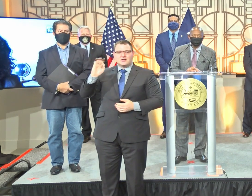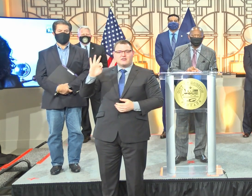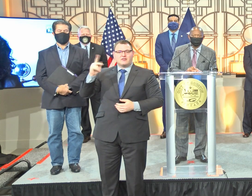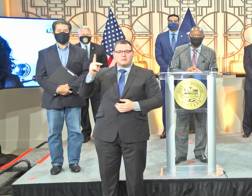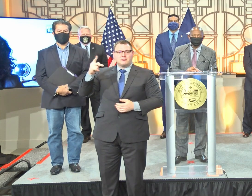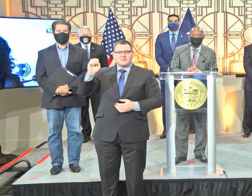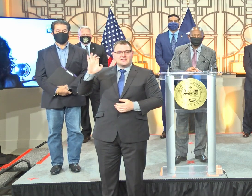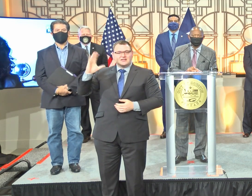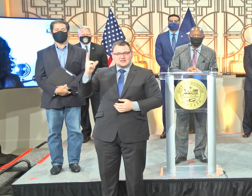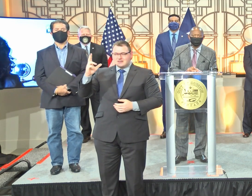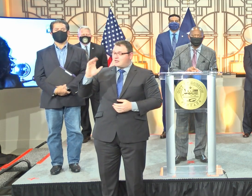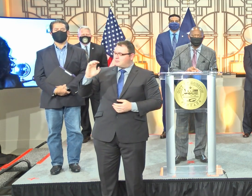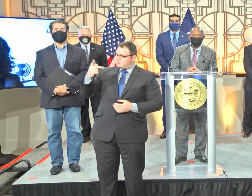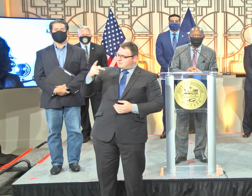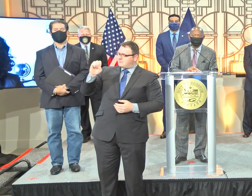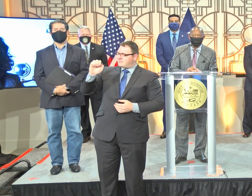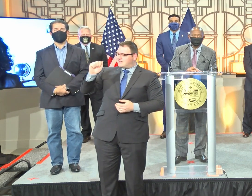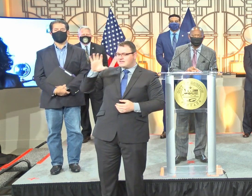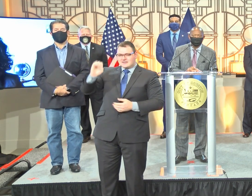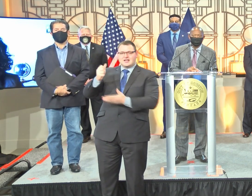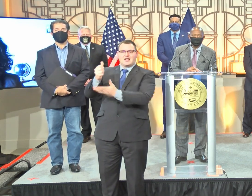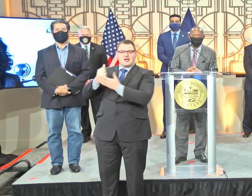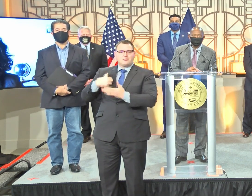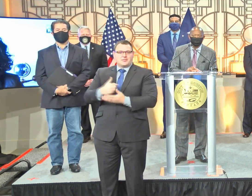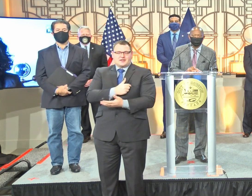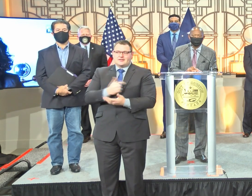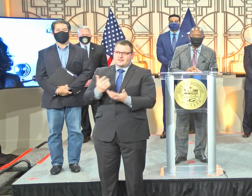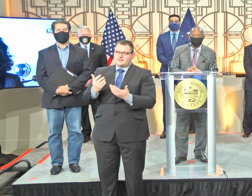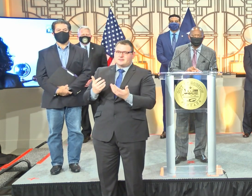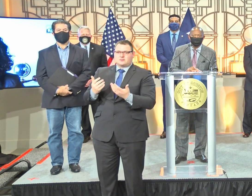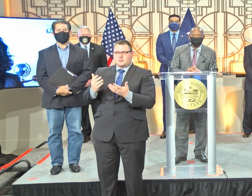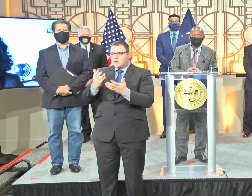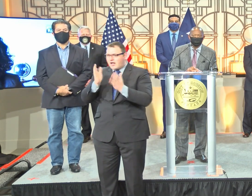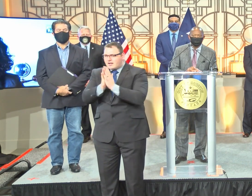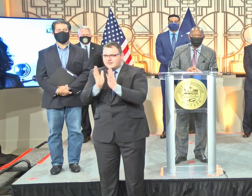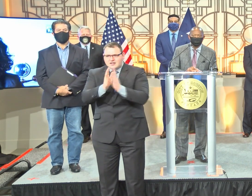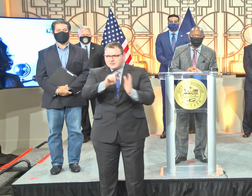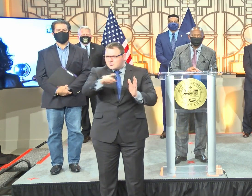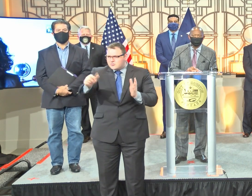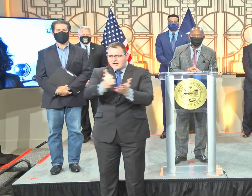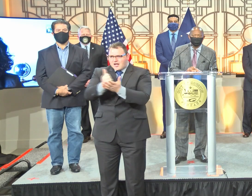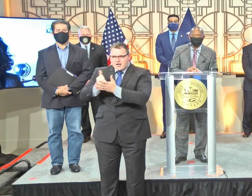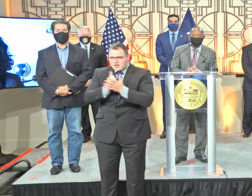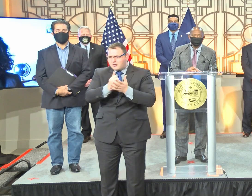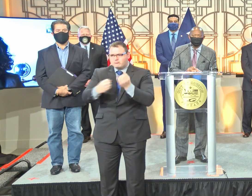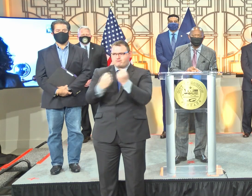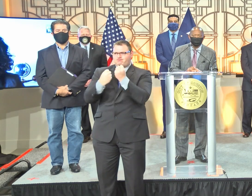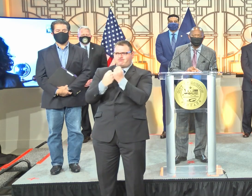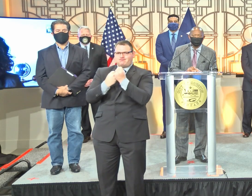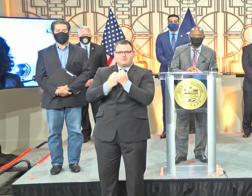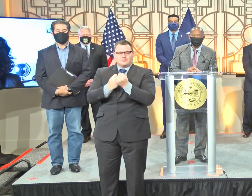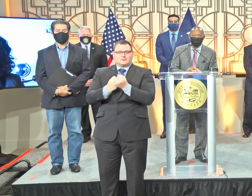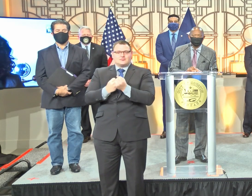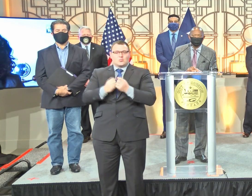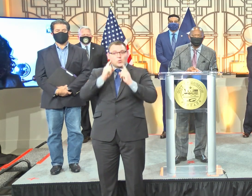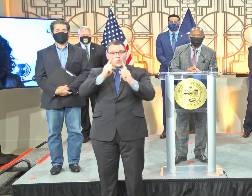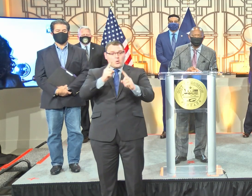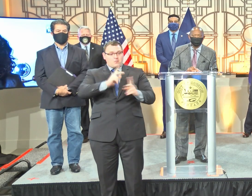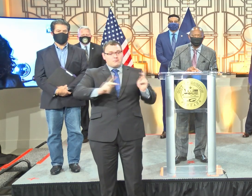of substance use, mental health issues. That's the only way in which we can tackle homelessness. Of